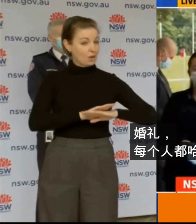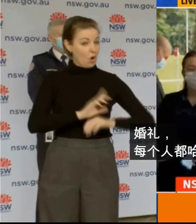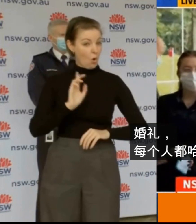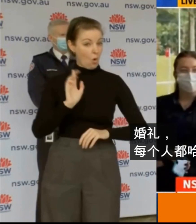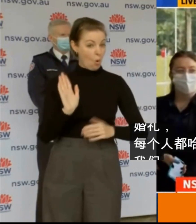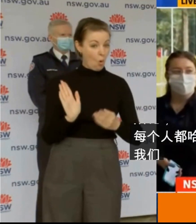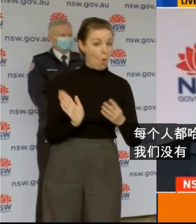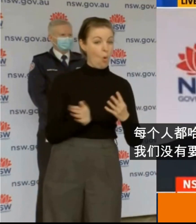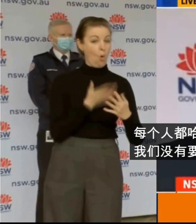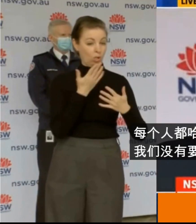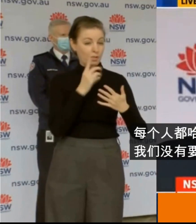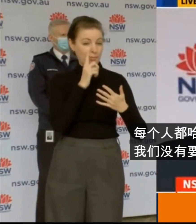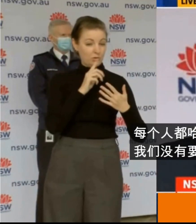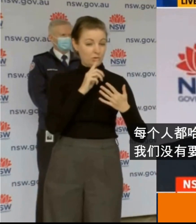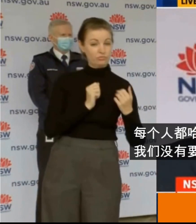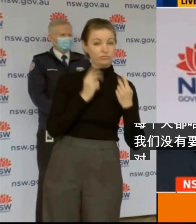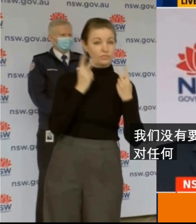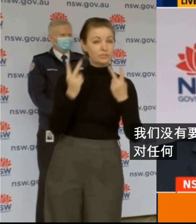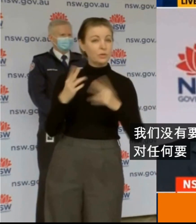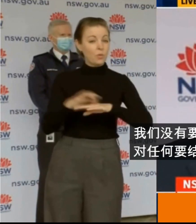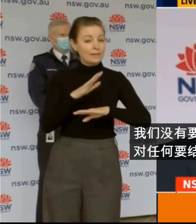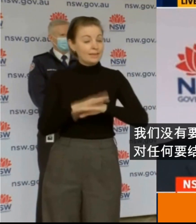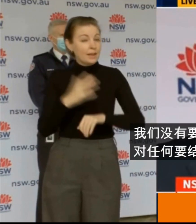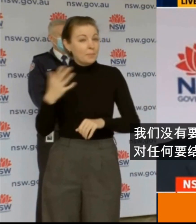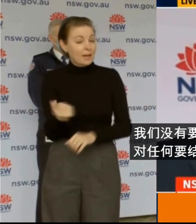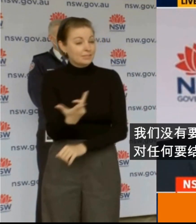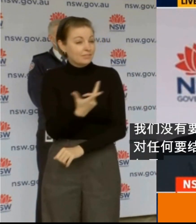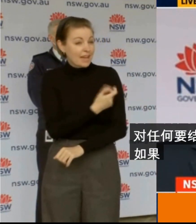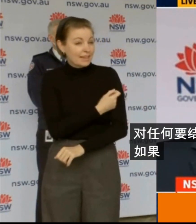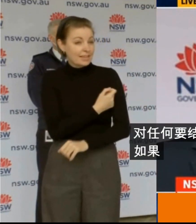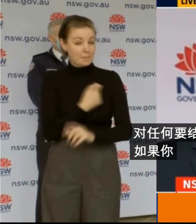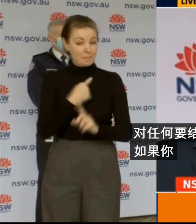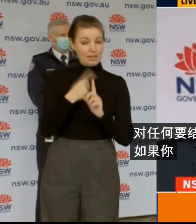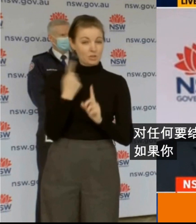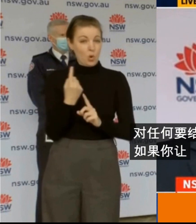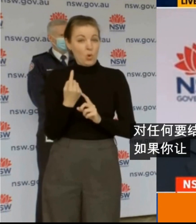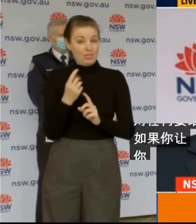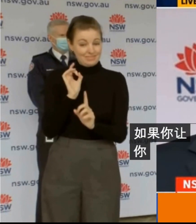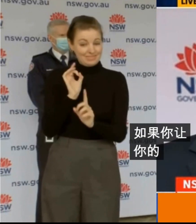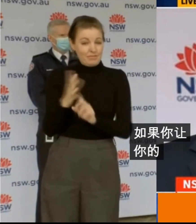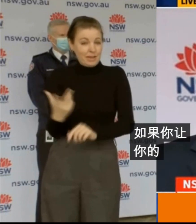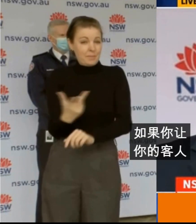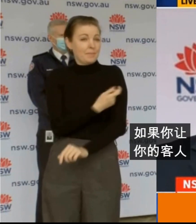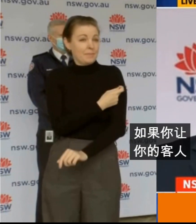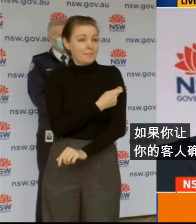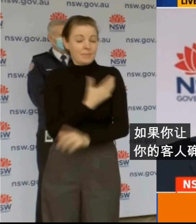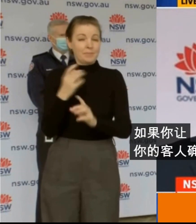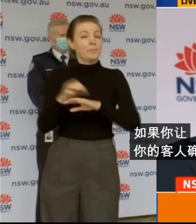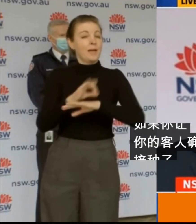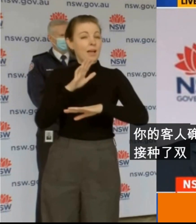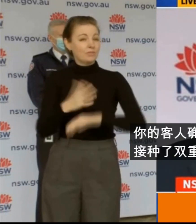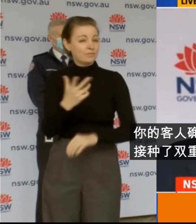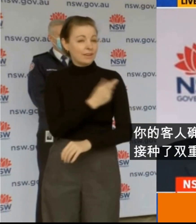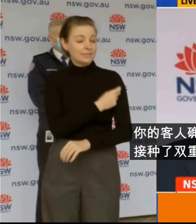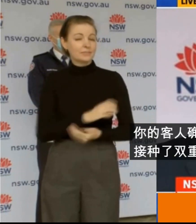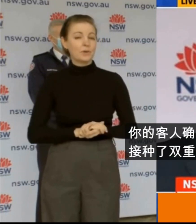vaccinated? We haven't required that, but I would say to anybody who's getting married, it would be a really good idea if you asked your guests to make sure that they